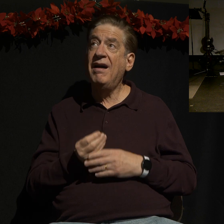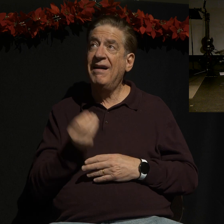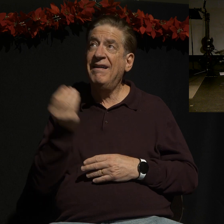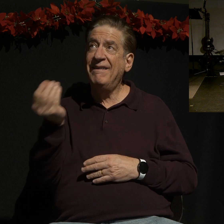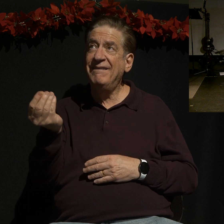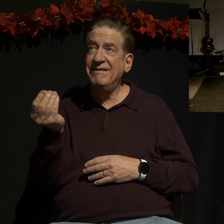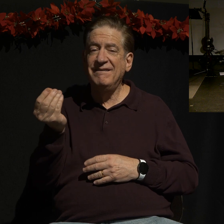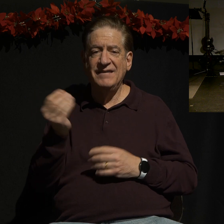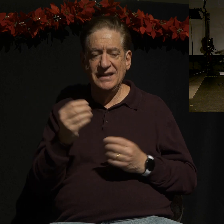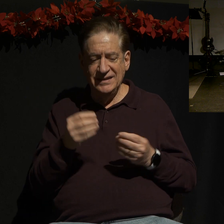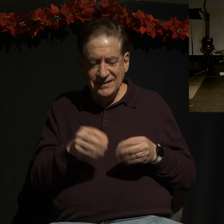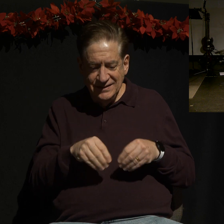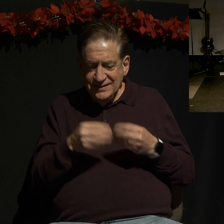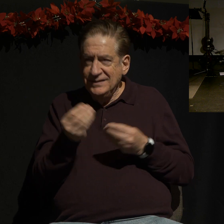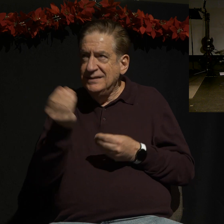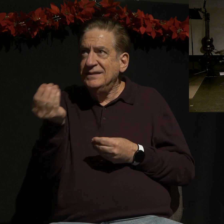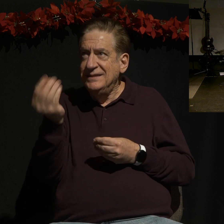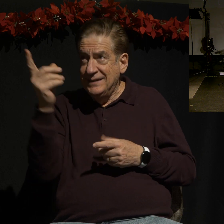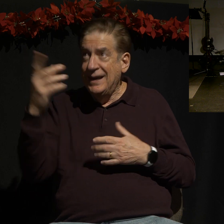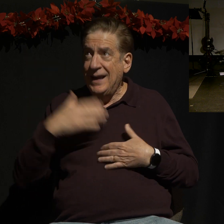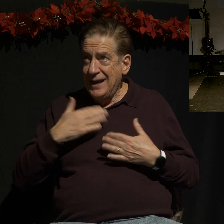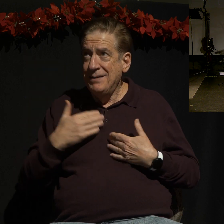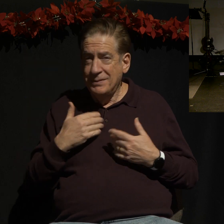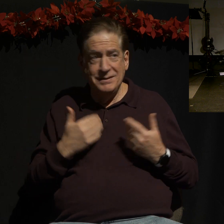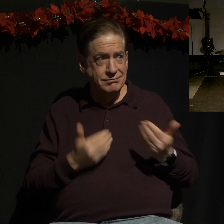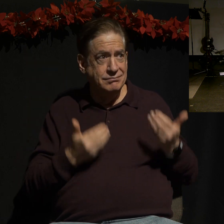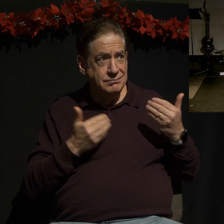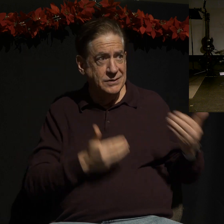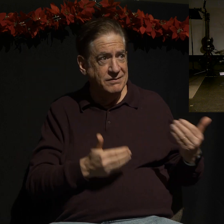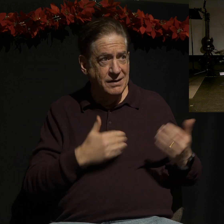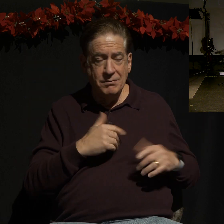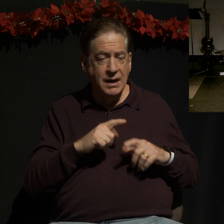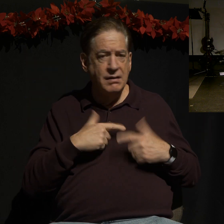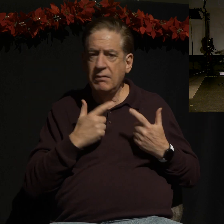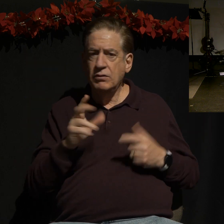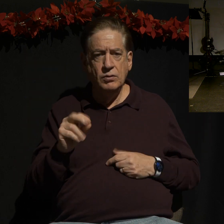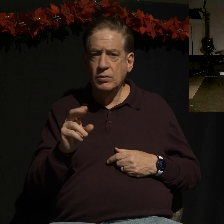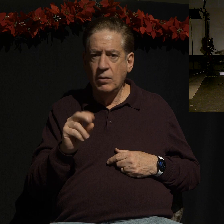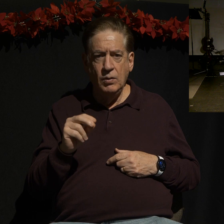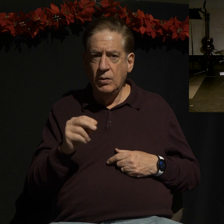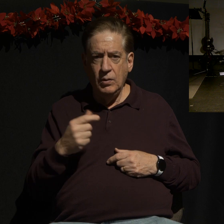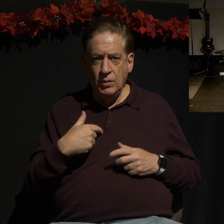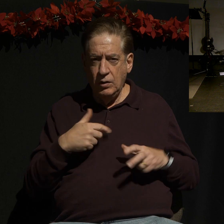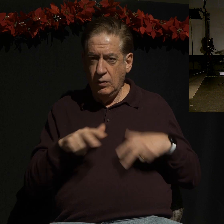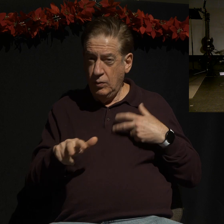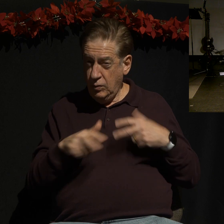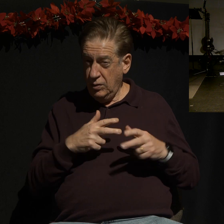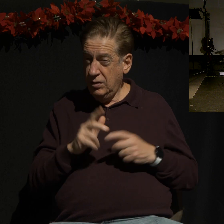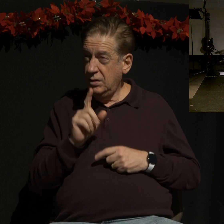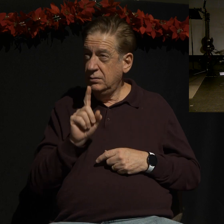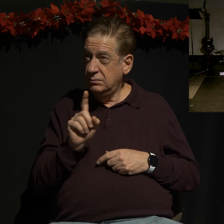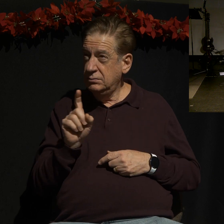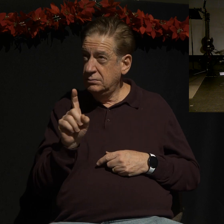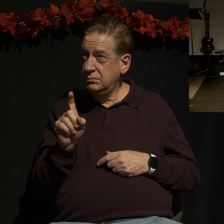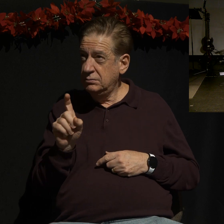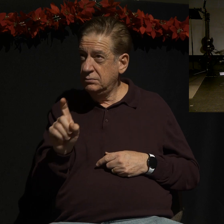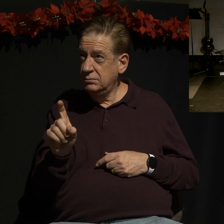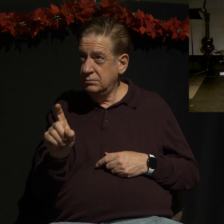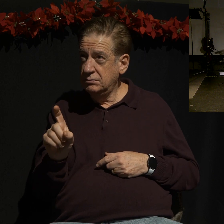little tributes and then He's happy and then I move on with our life. It's so that as we're walking down